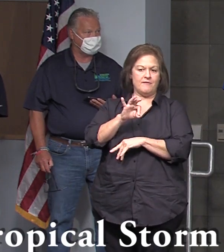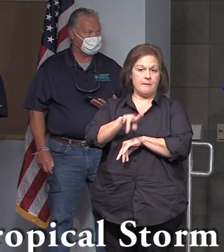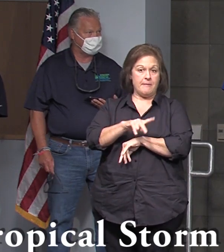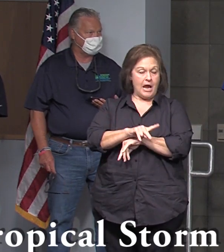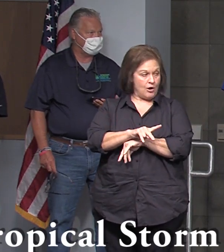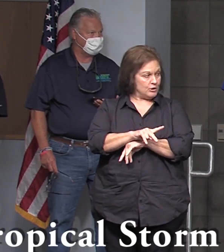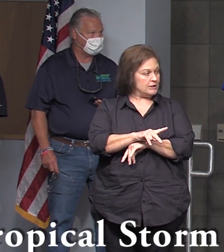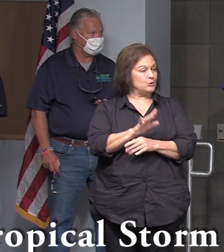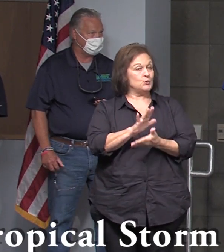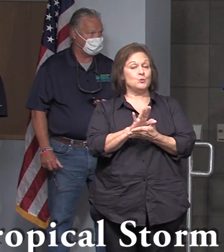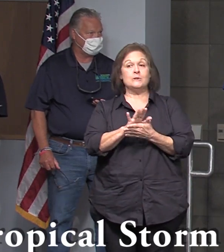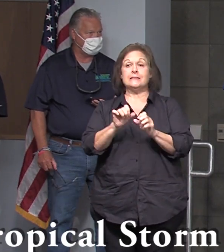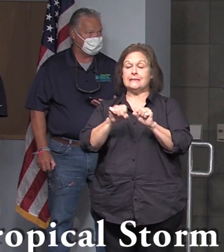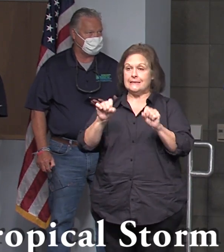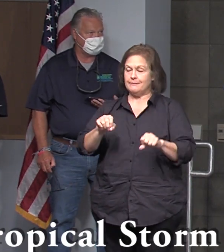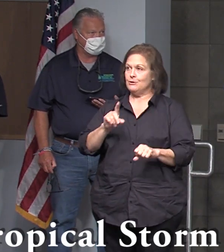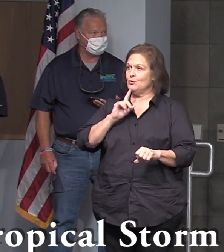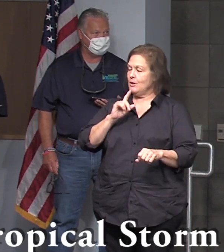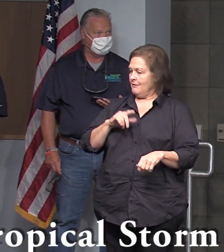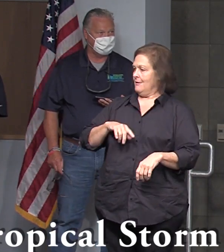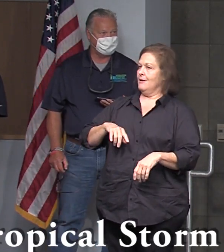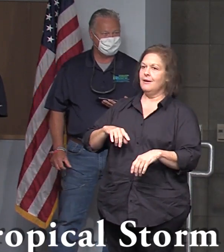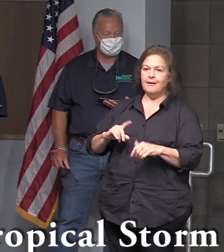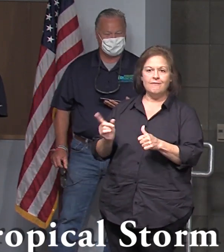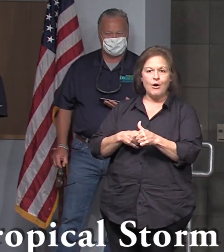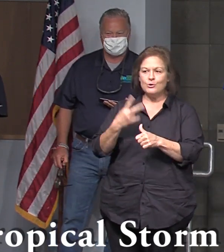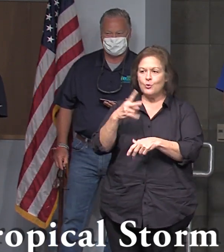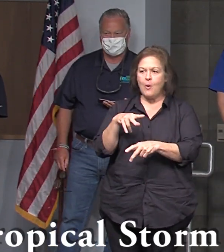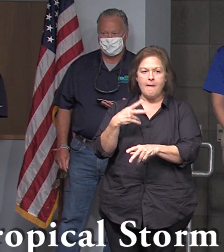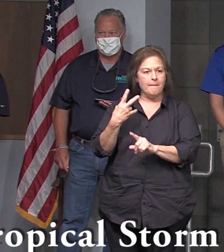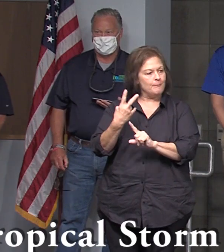This has definitely been an interesting first 2 months on the job.